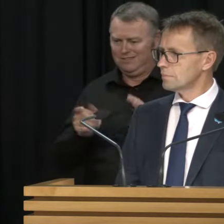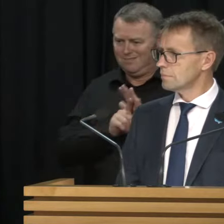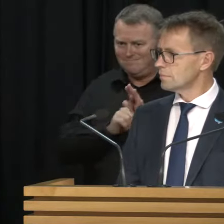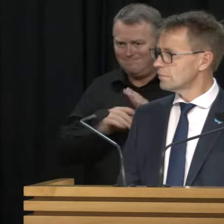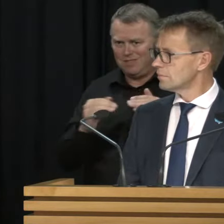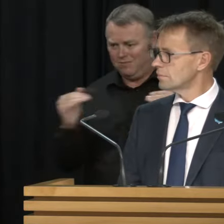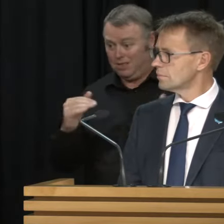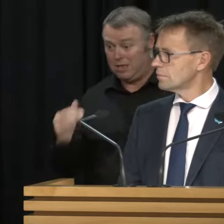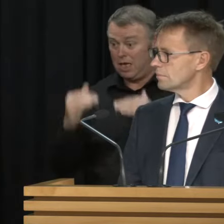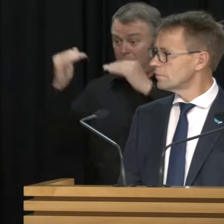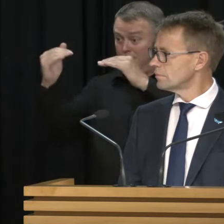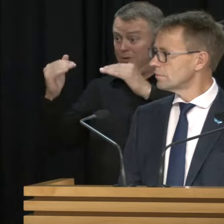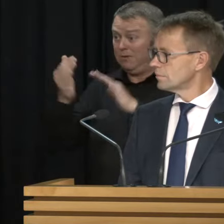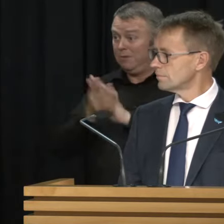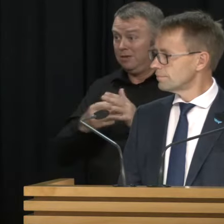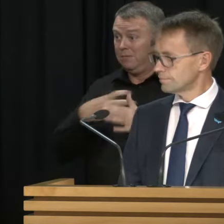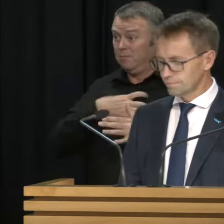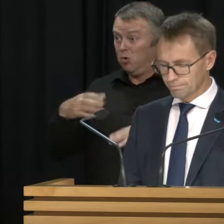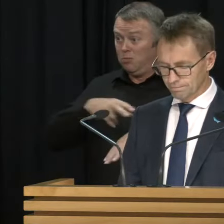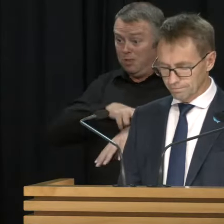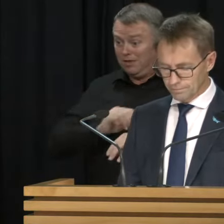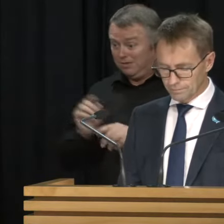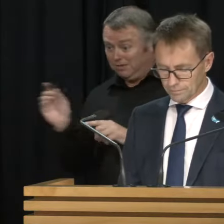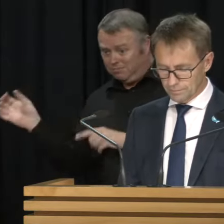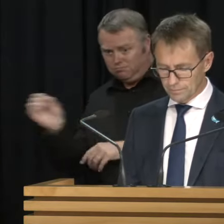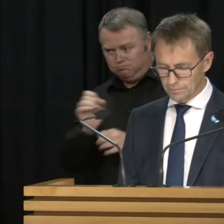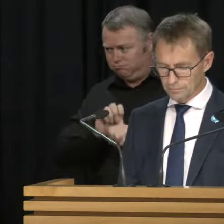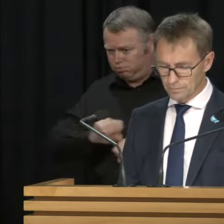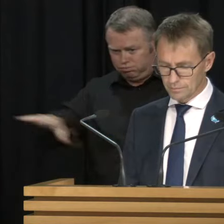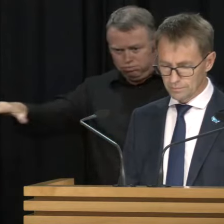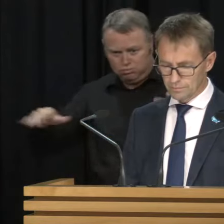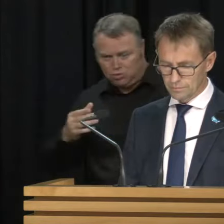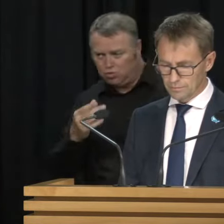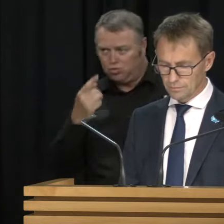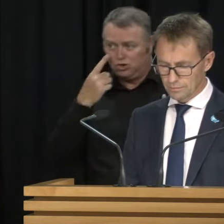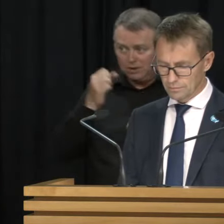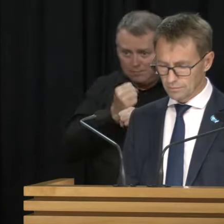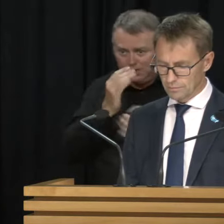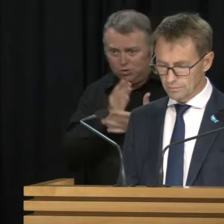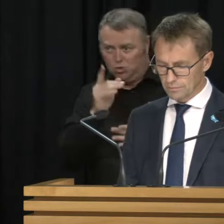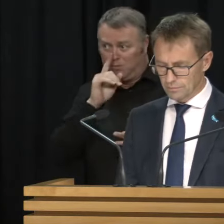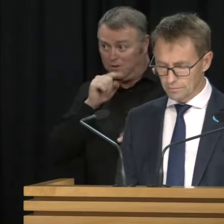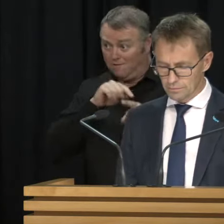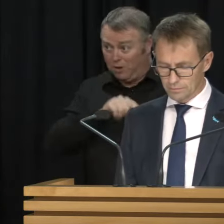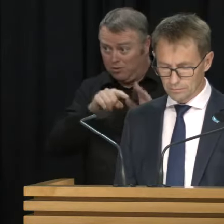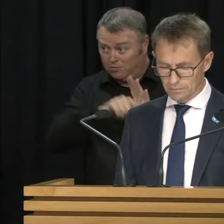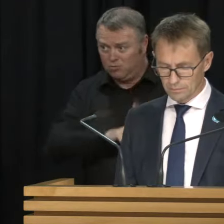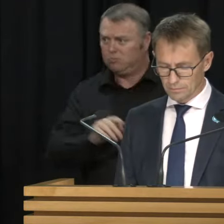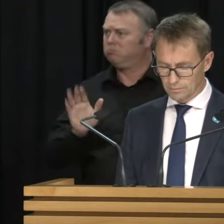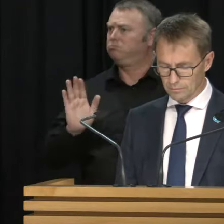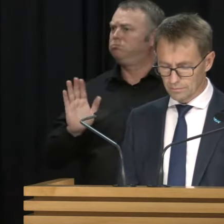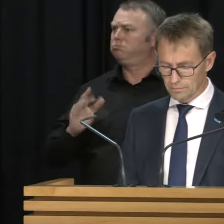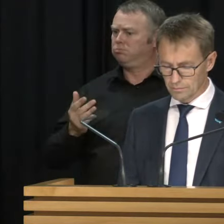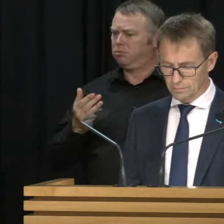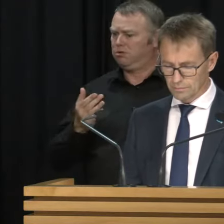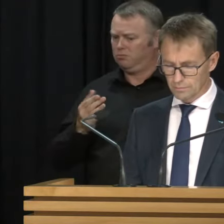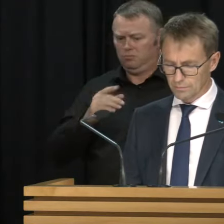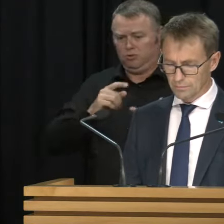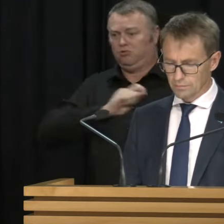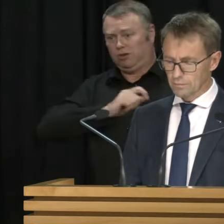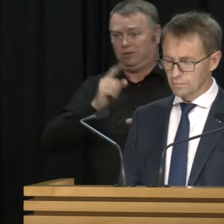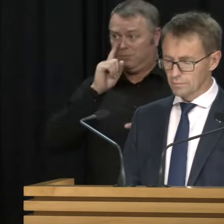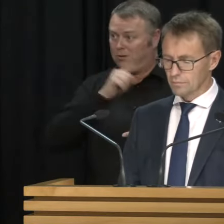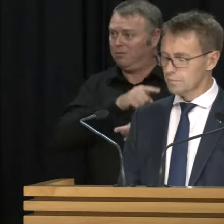things. When we're dealing with a large group of people, over 1,400 people in this case, what we're seeing